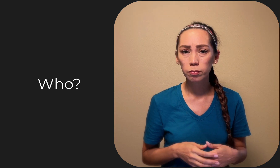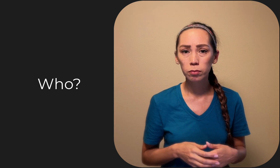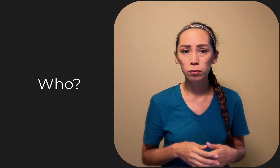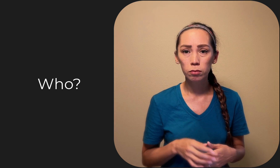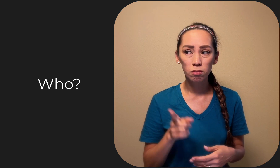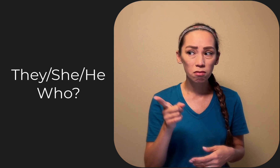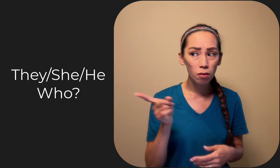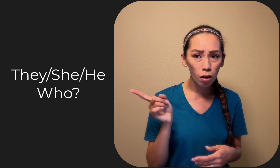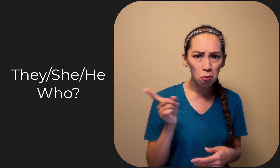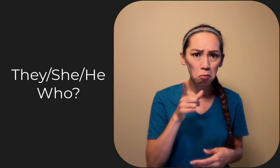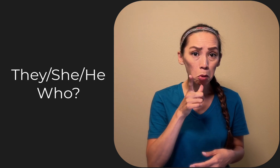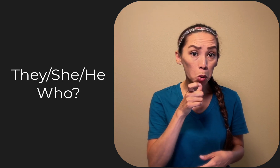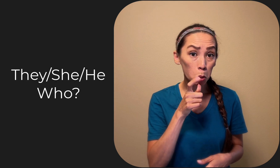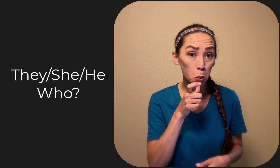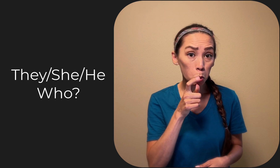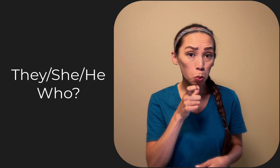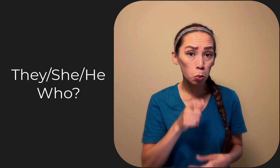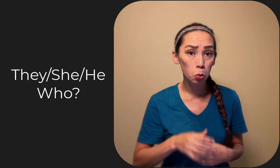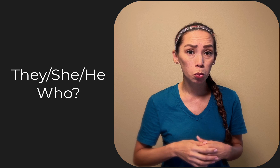They, who.